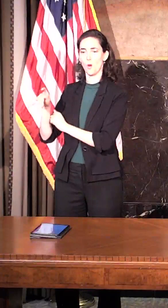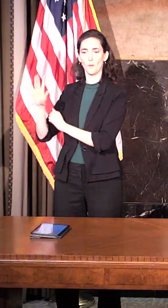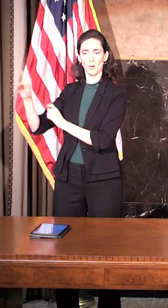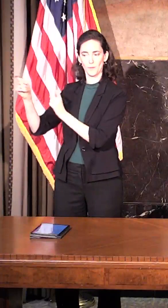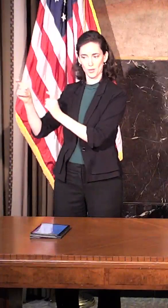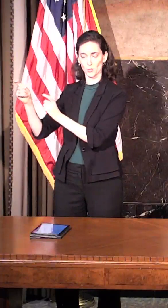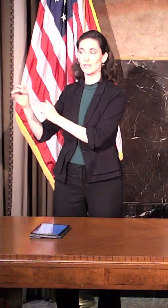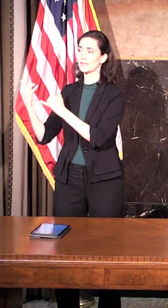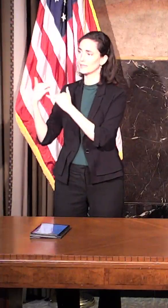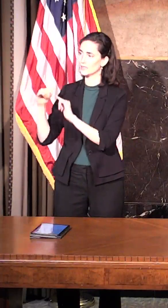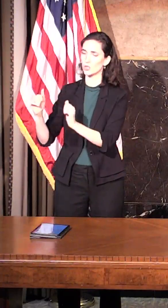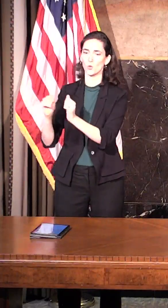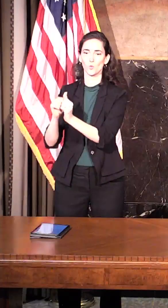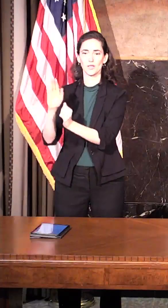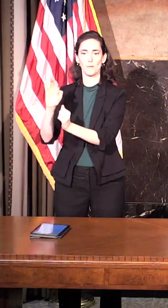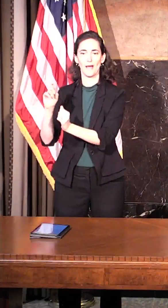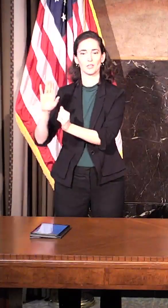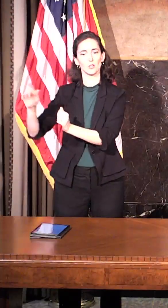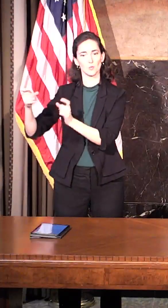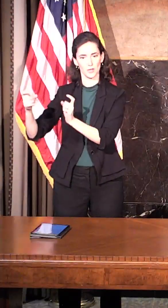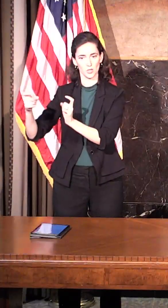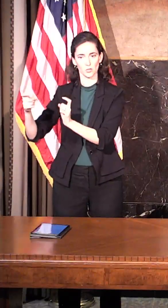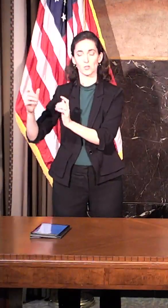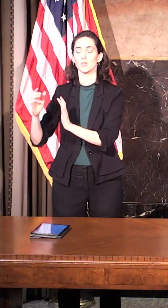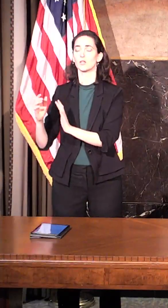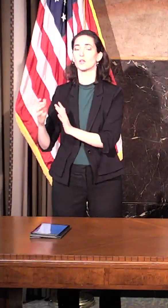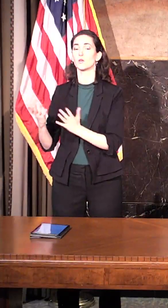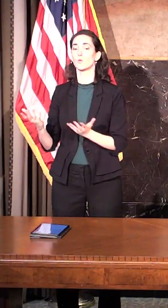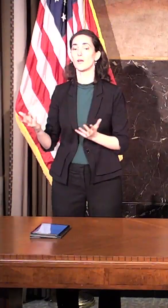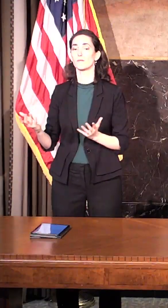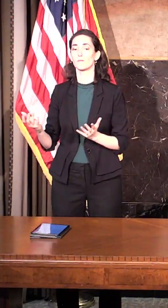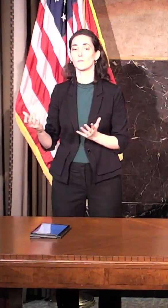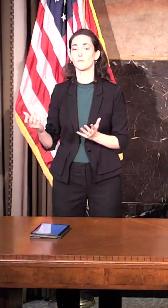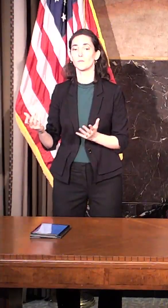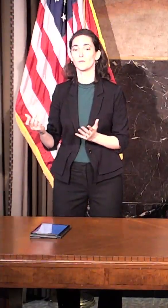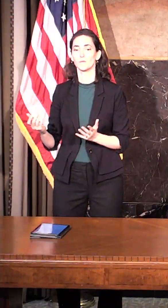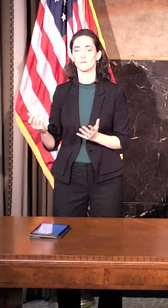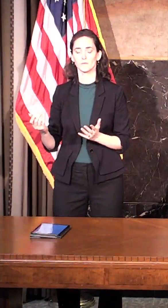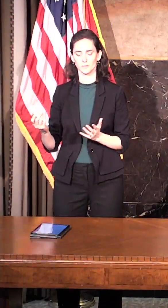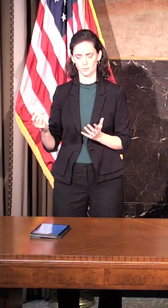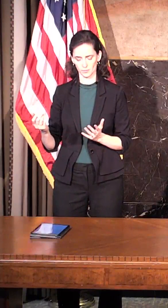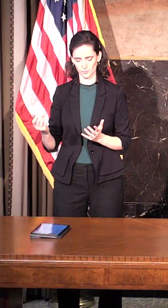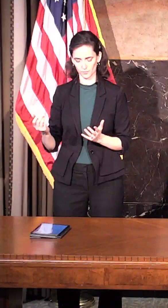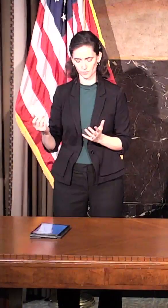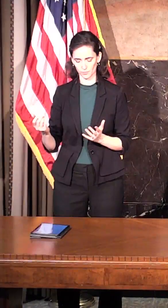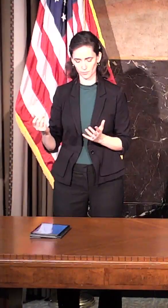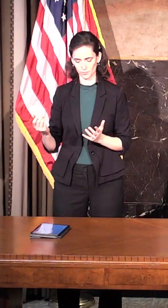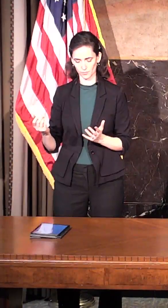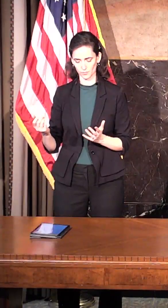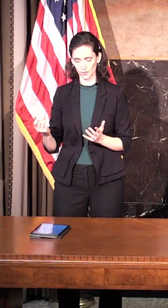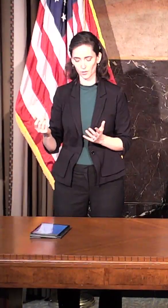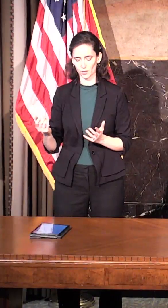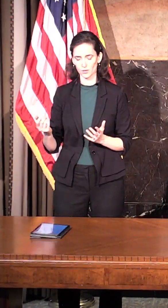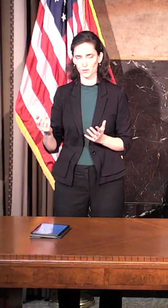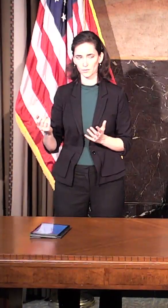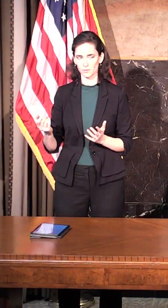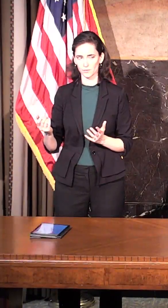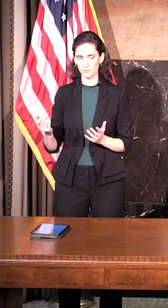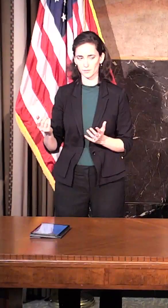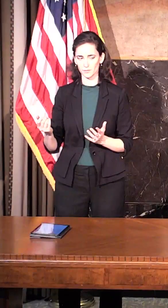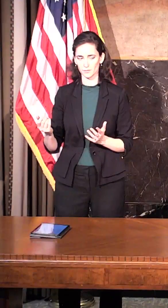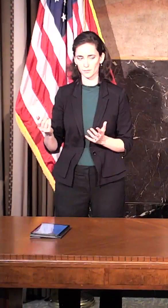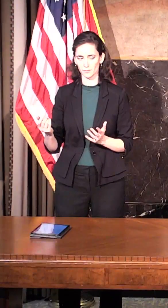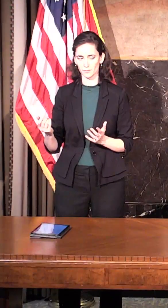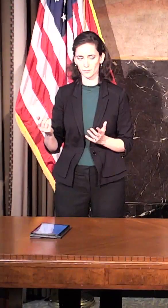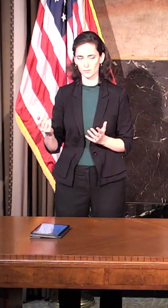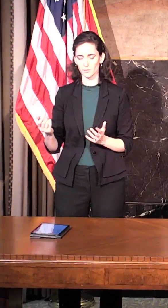under the Biden administration, is an enhanced FMAP, about 6.2% of the